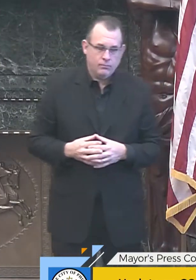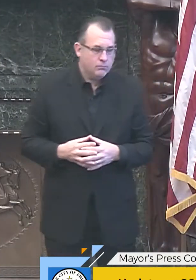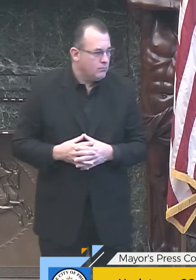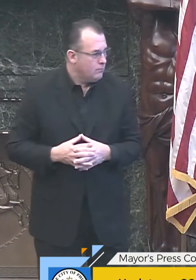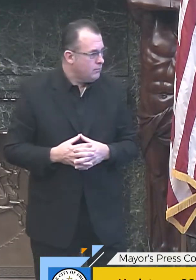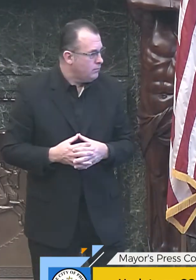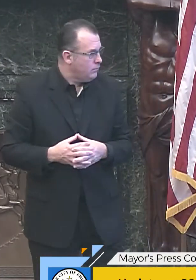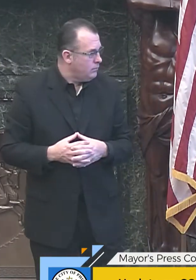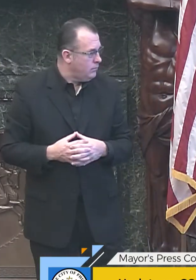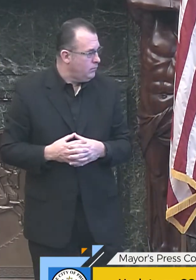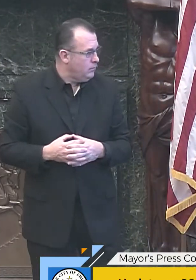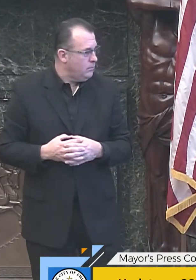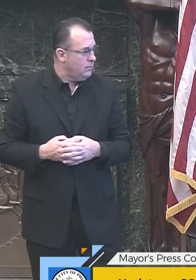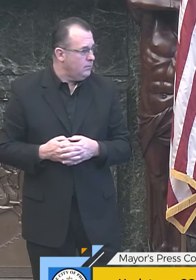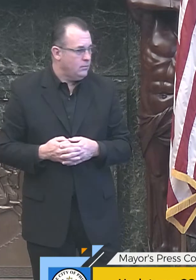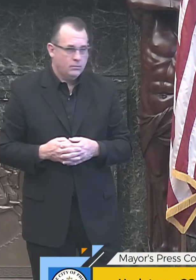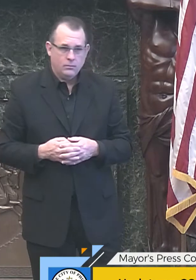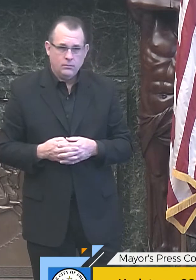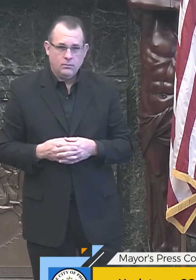Thank you.